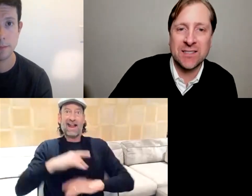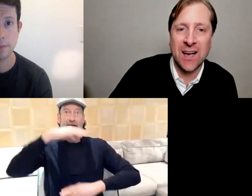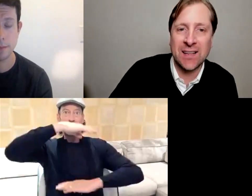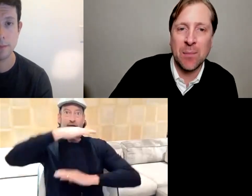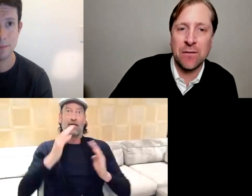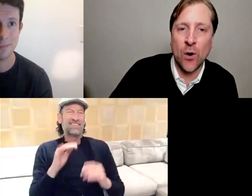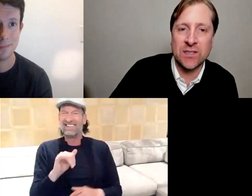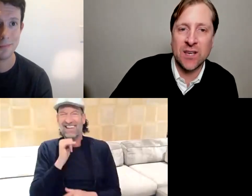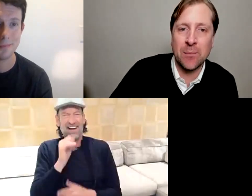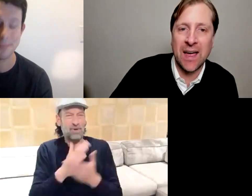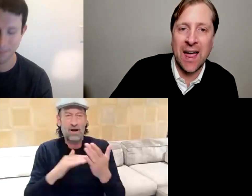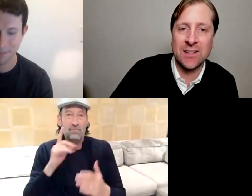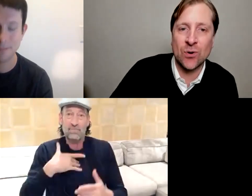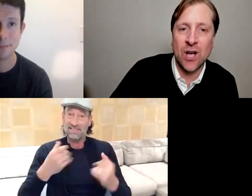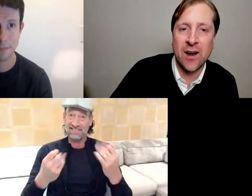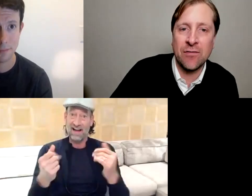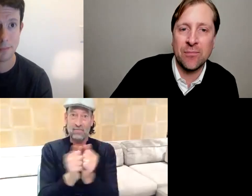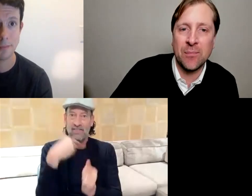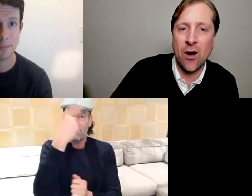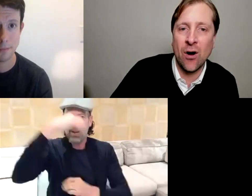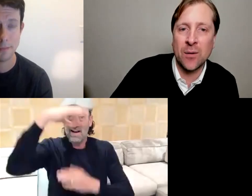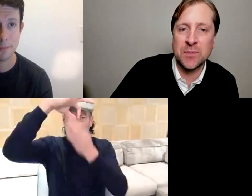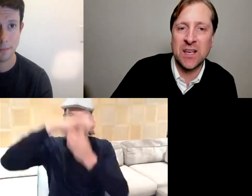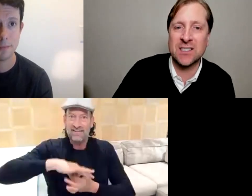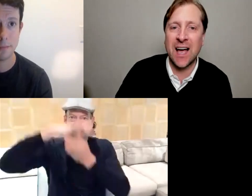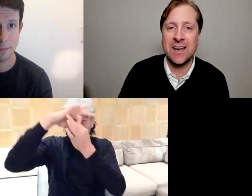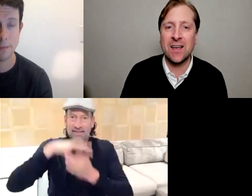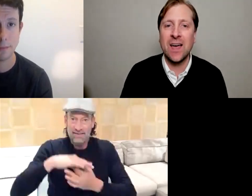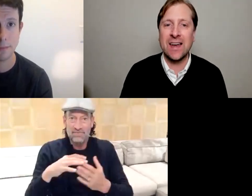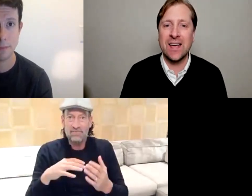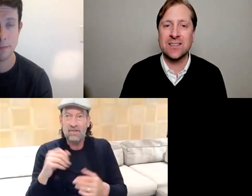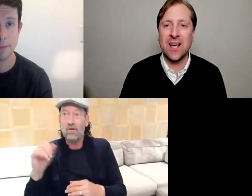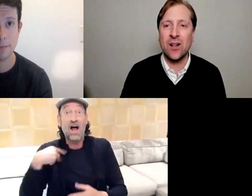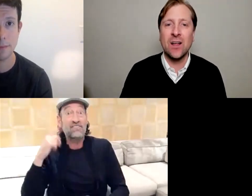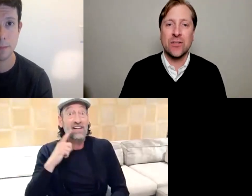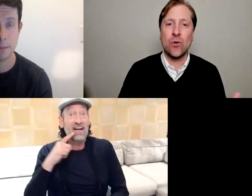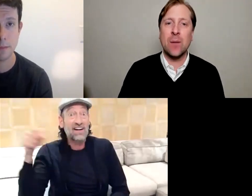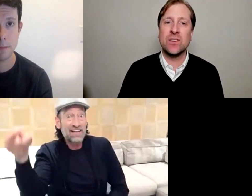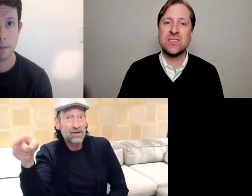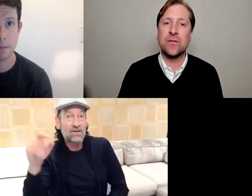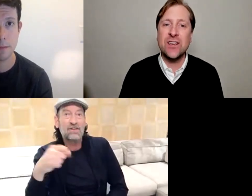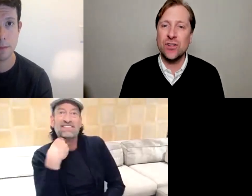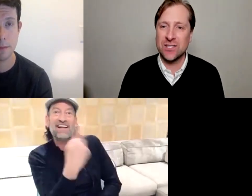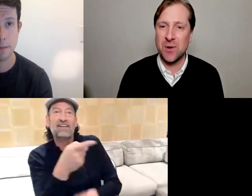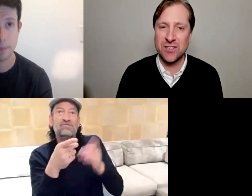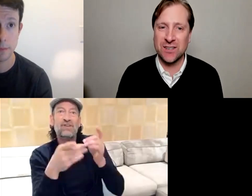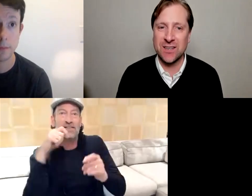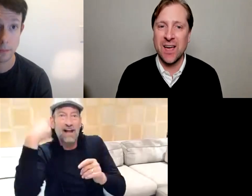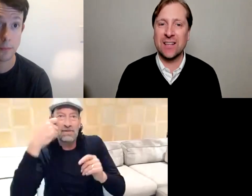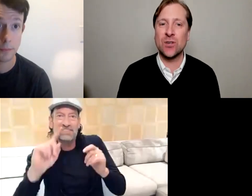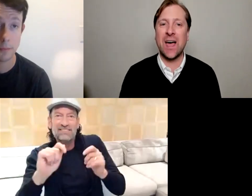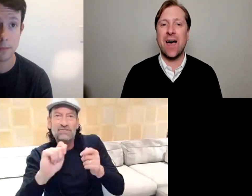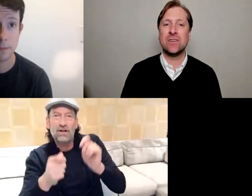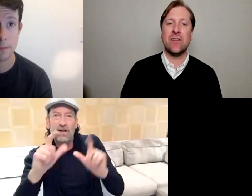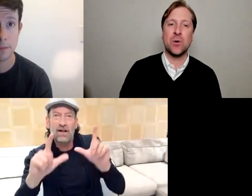my signing, they might focus on my hands or cut off my arms, because signing and ASL, the grammar is in the facial expressions.